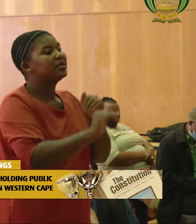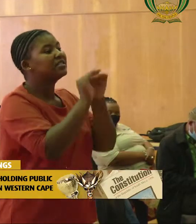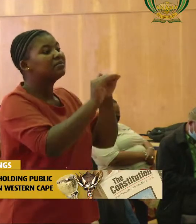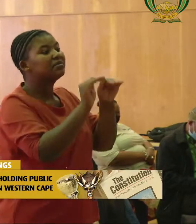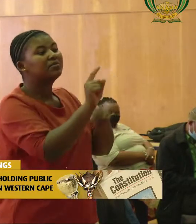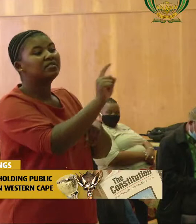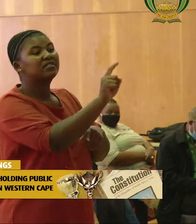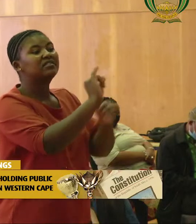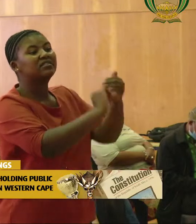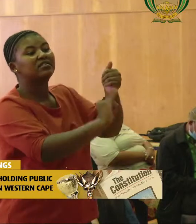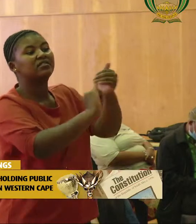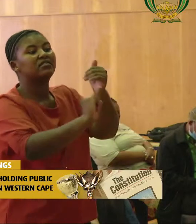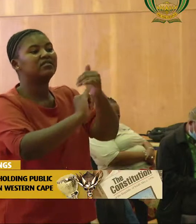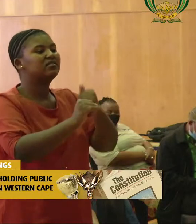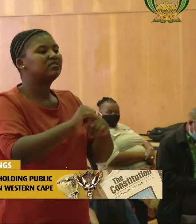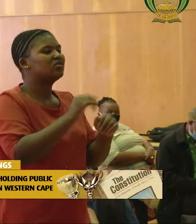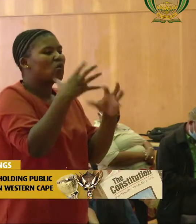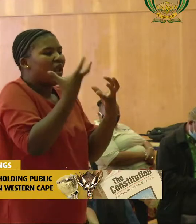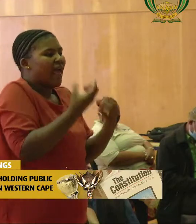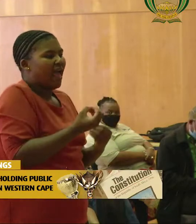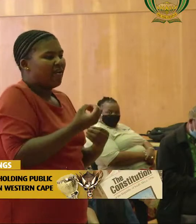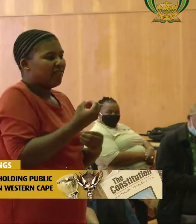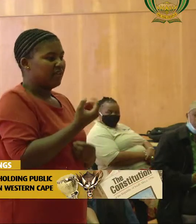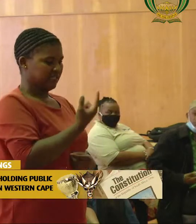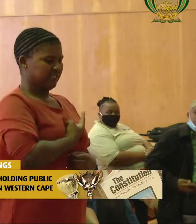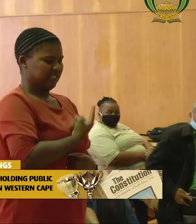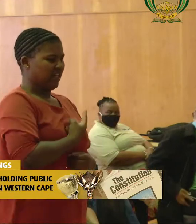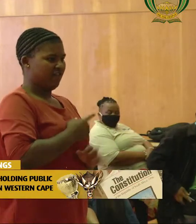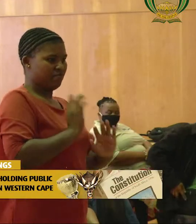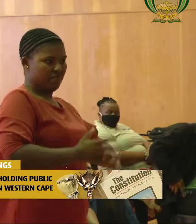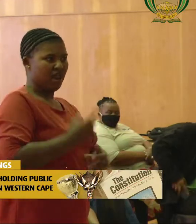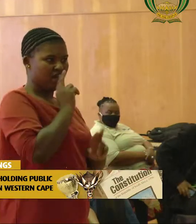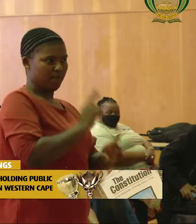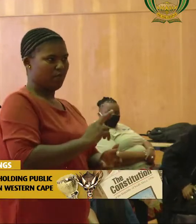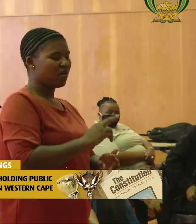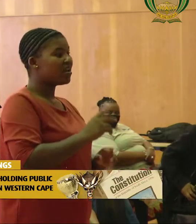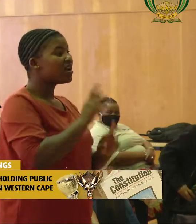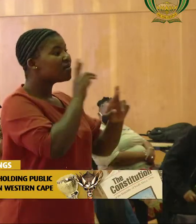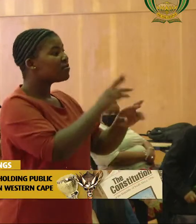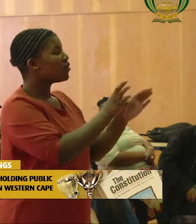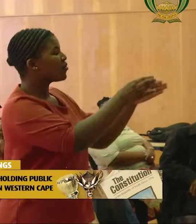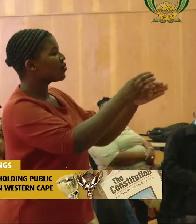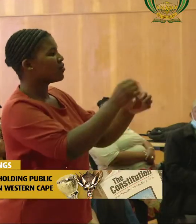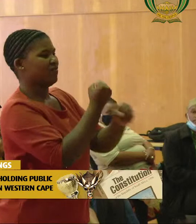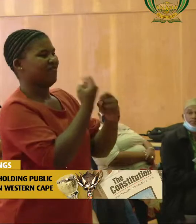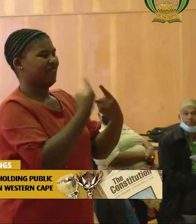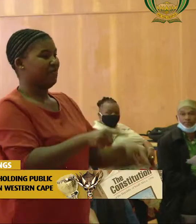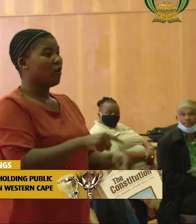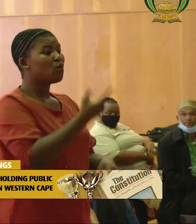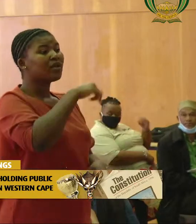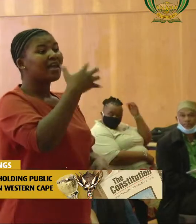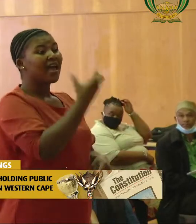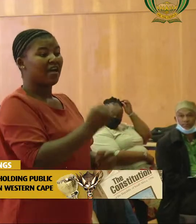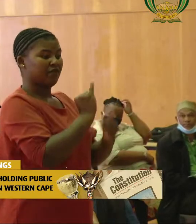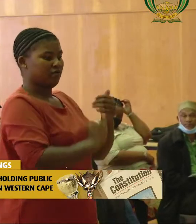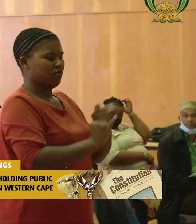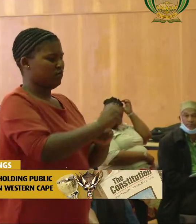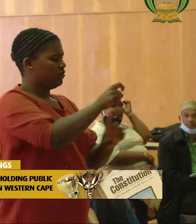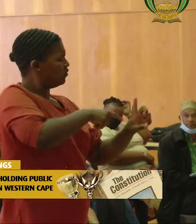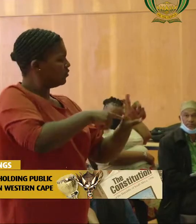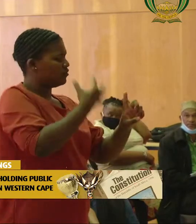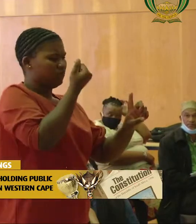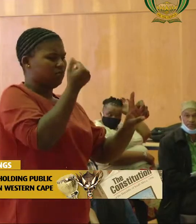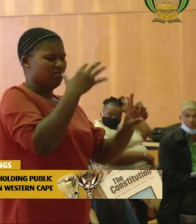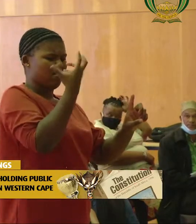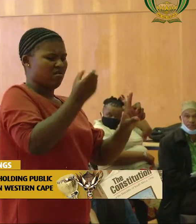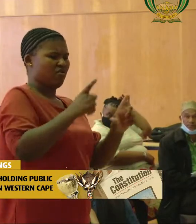not accountable to any collective, they're accountable to themselves. So you have individuals who have money, who are going to fund those